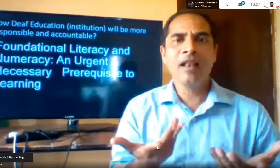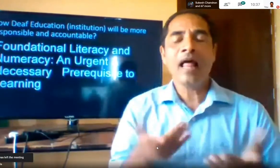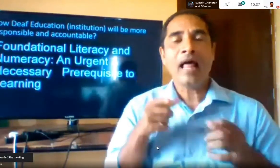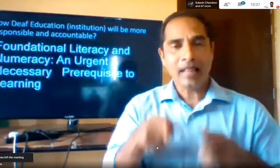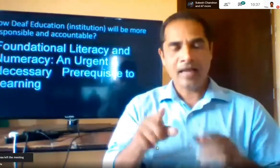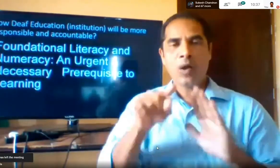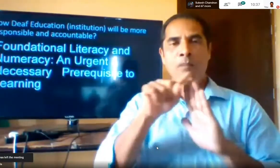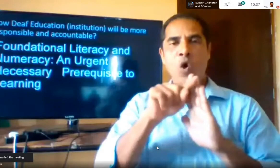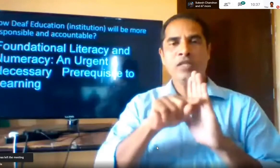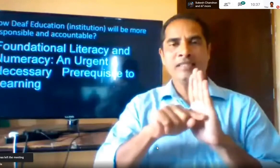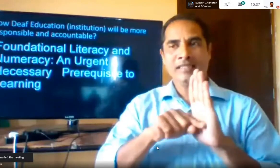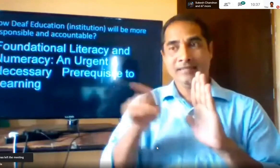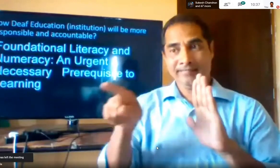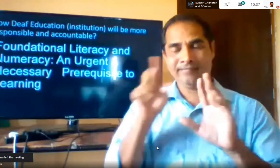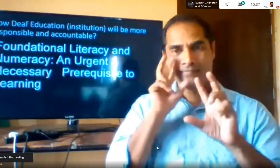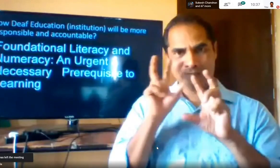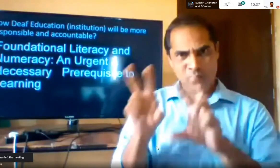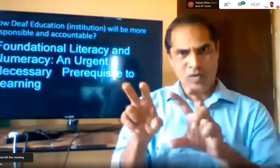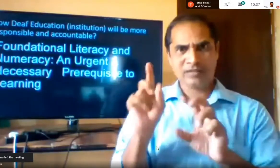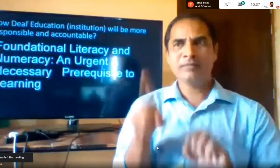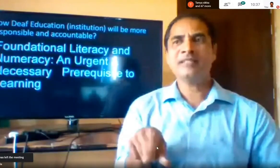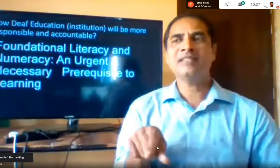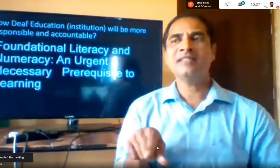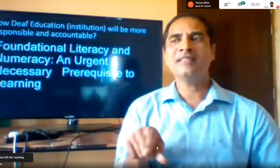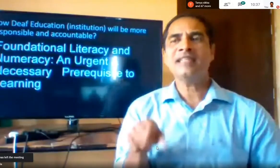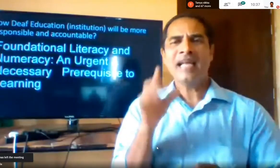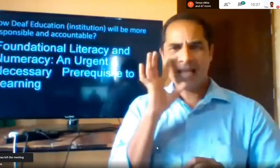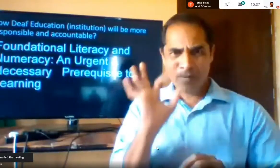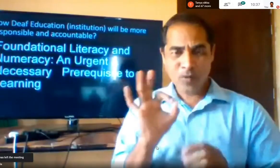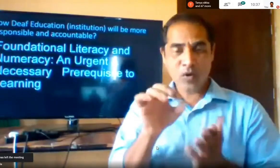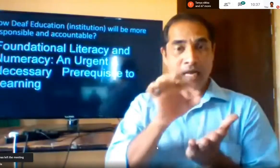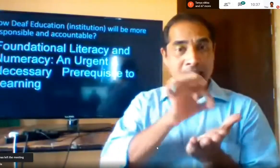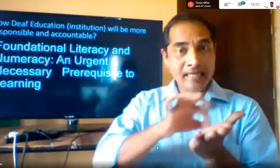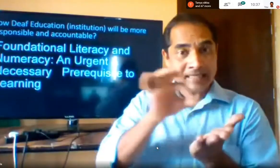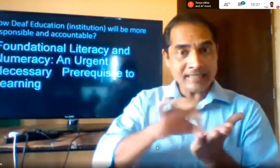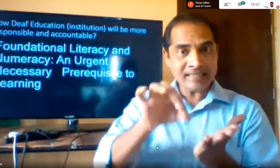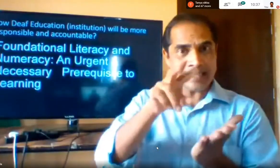So who's responsible for this? So in this policy we are focusing on that.